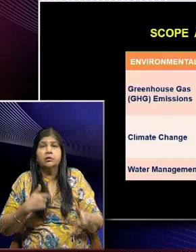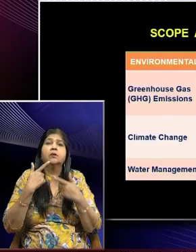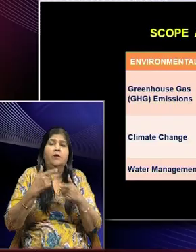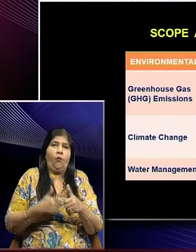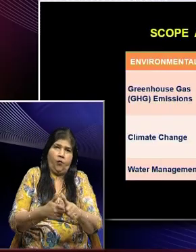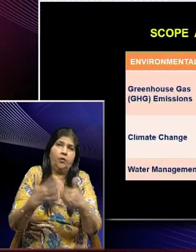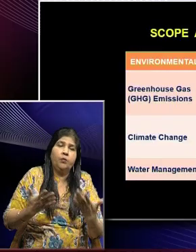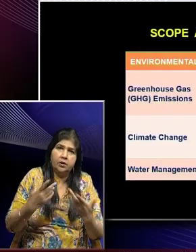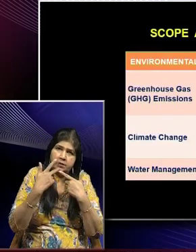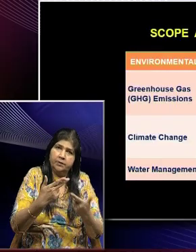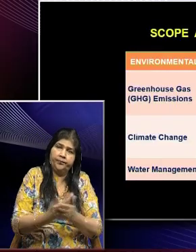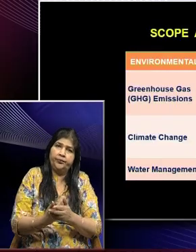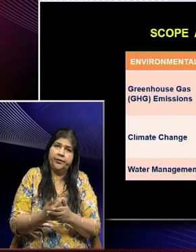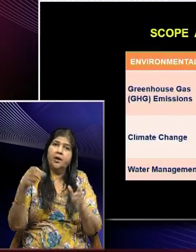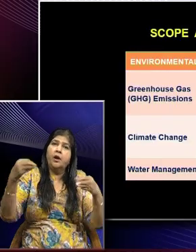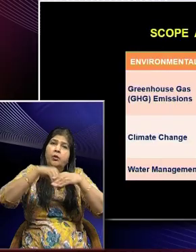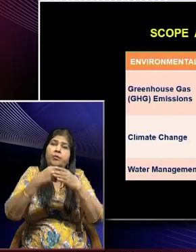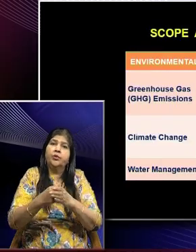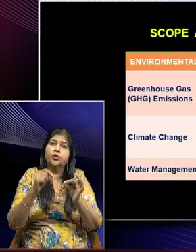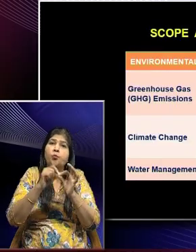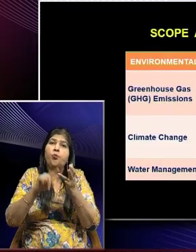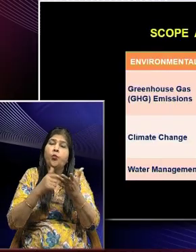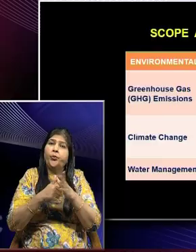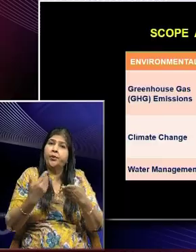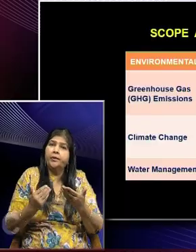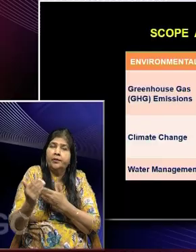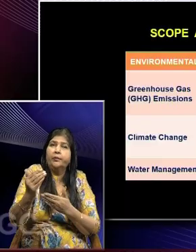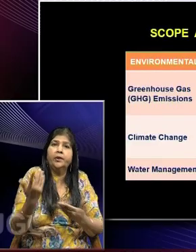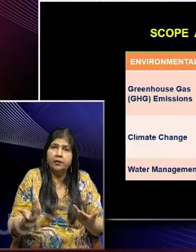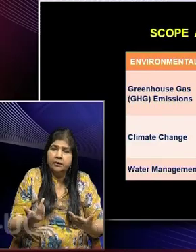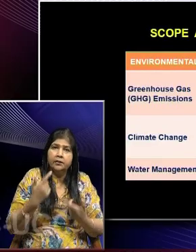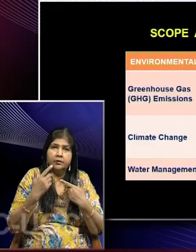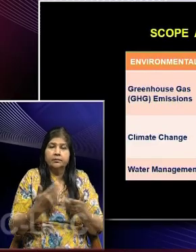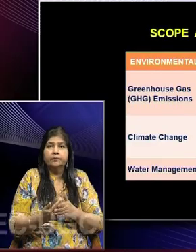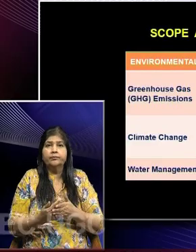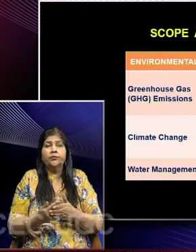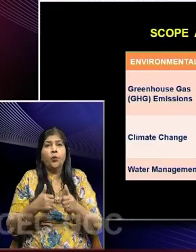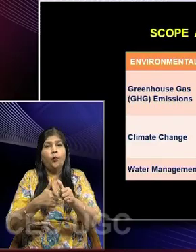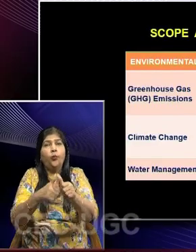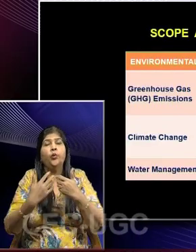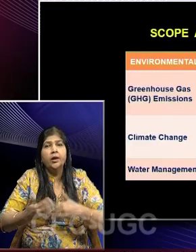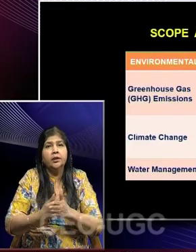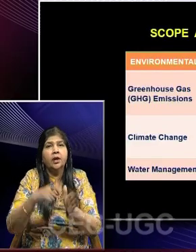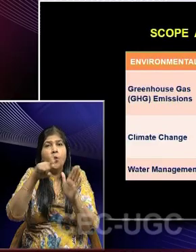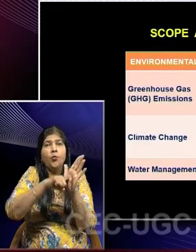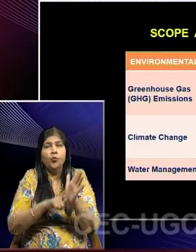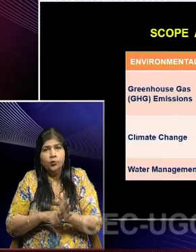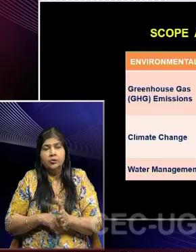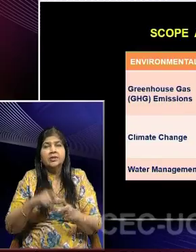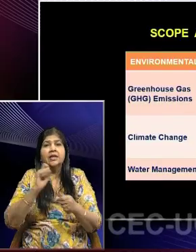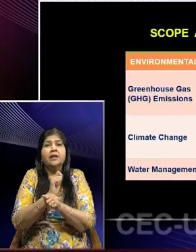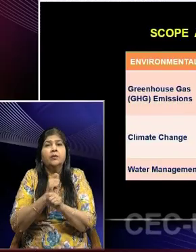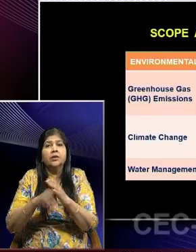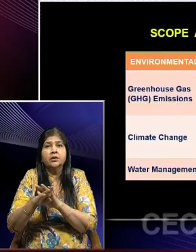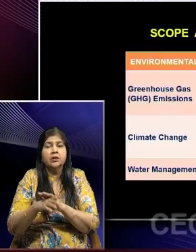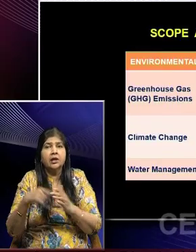following. What is the composition of our board? To what extent we have been following the rules and regulations of